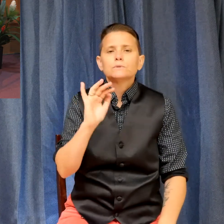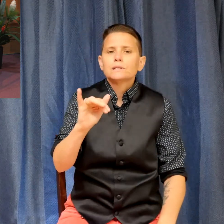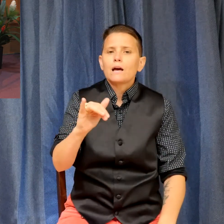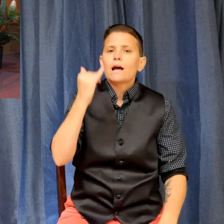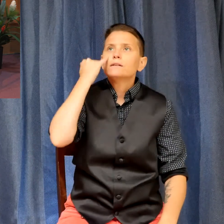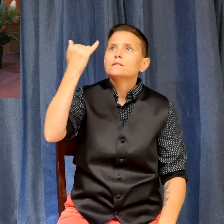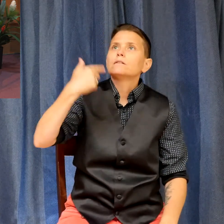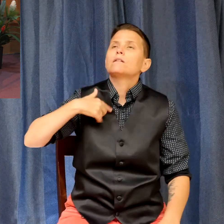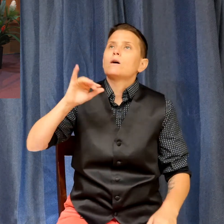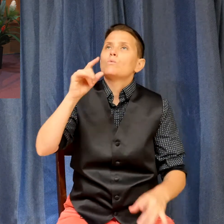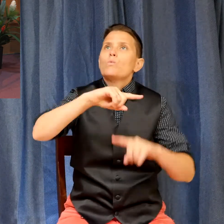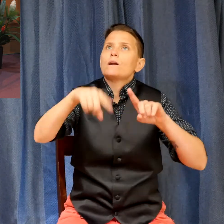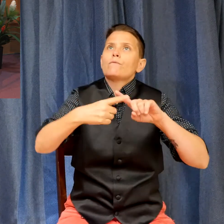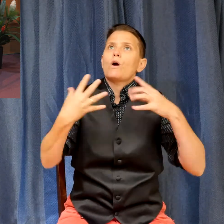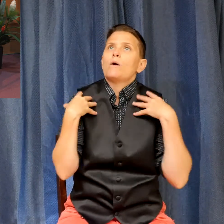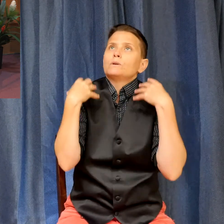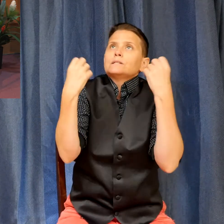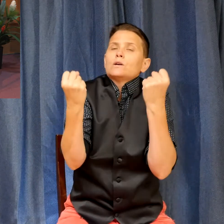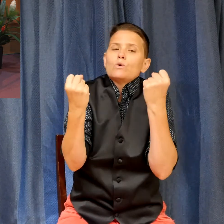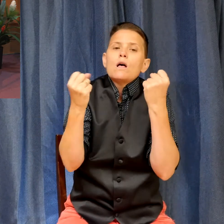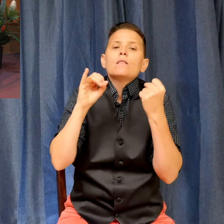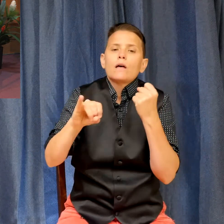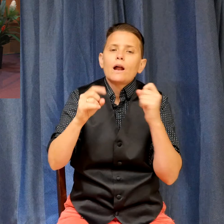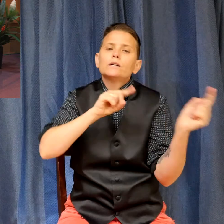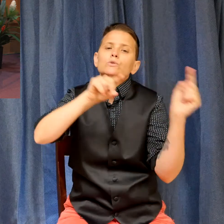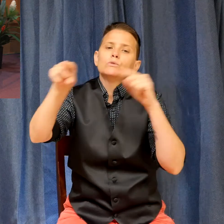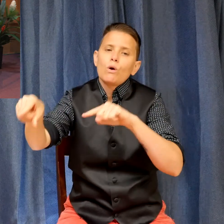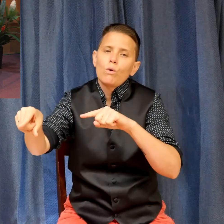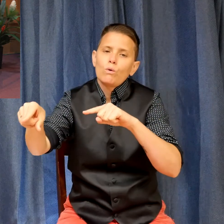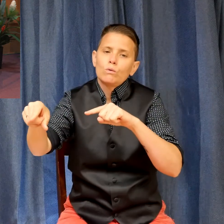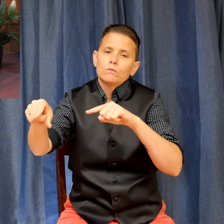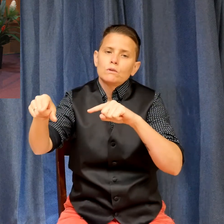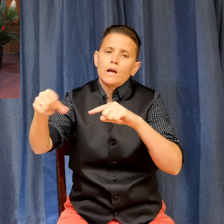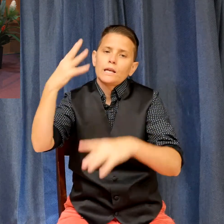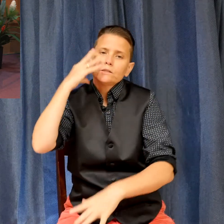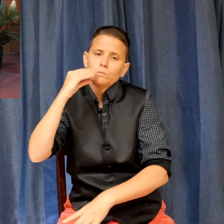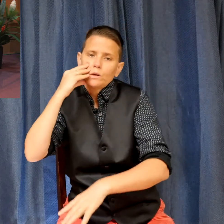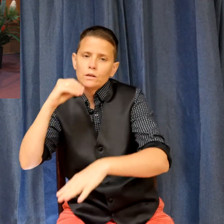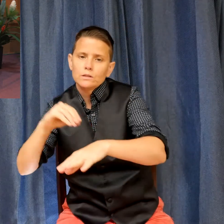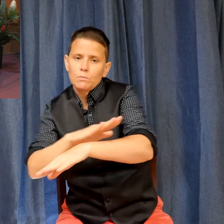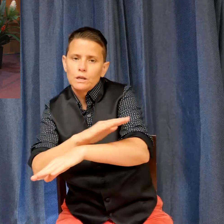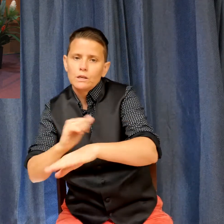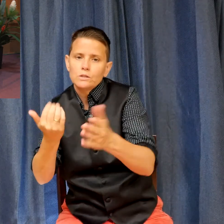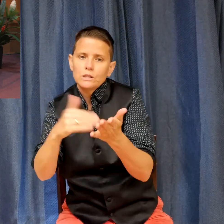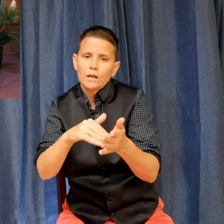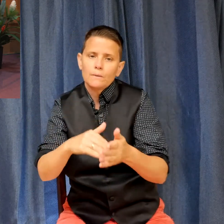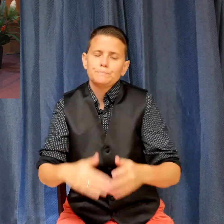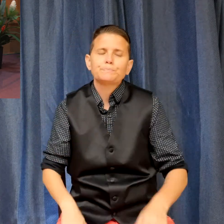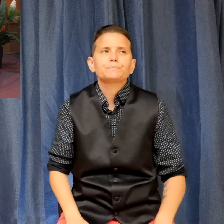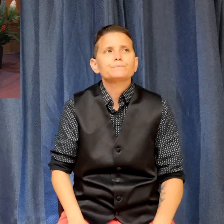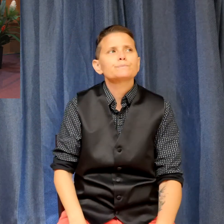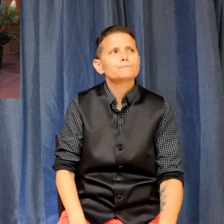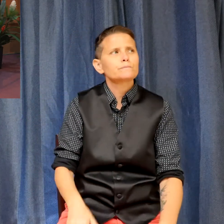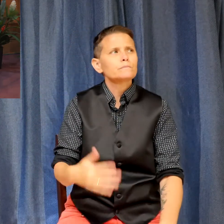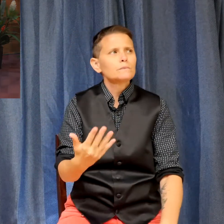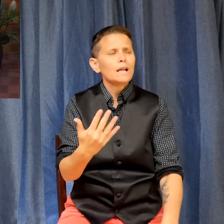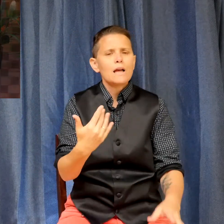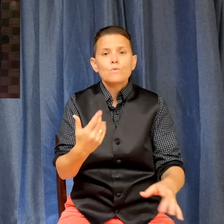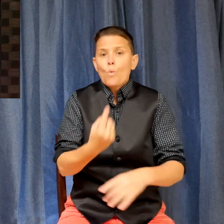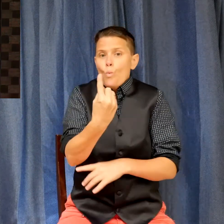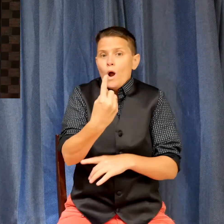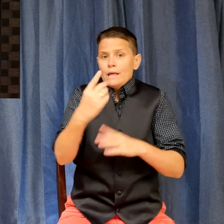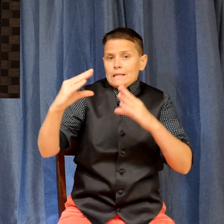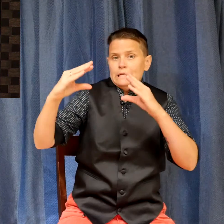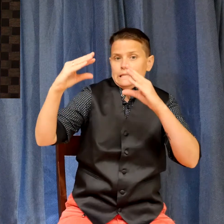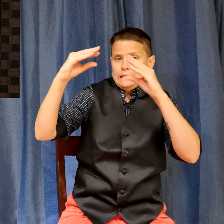Hills and Michael Beckwith. Yeah. And, he was the first person that I think put into great words how to